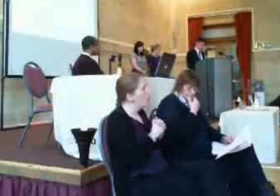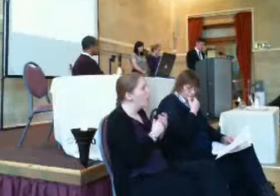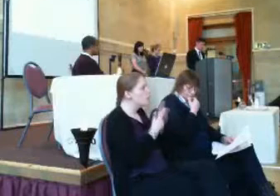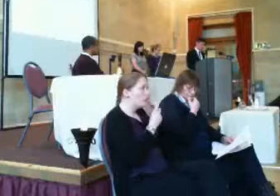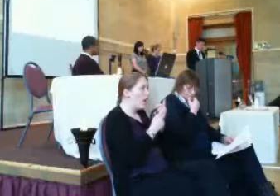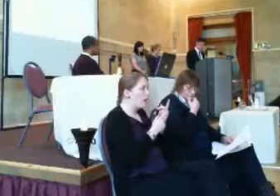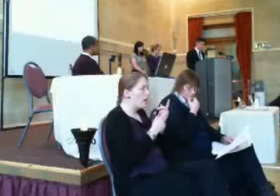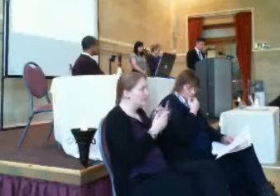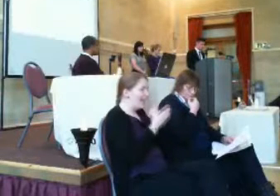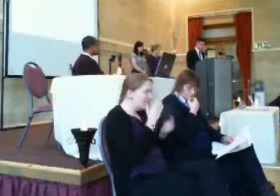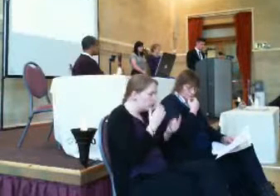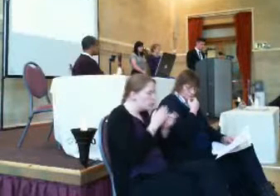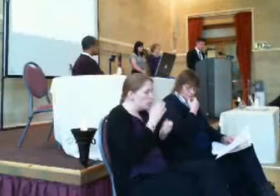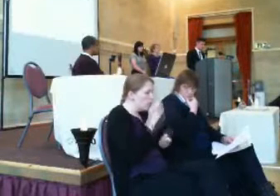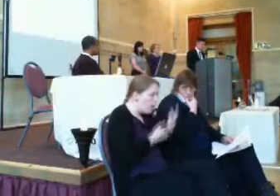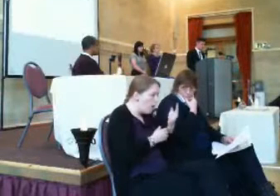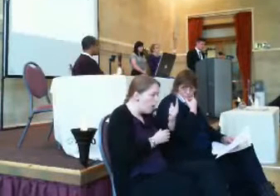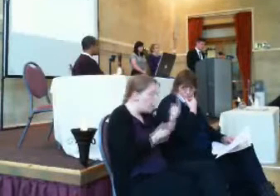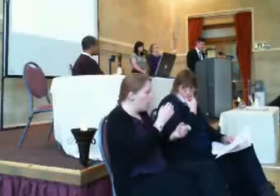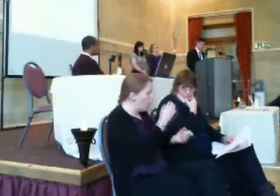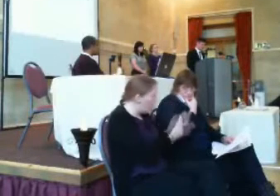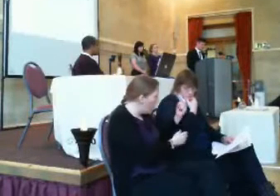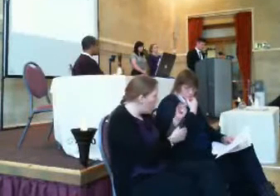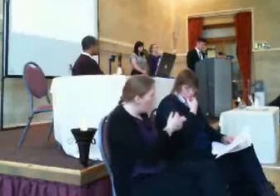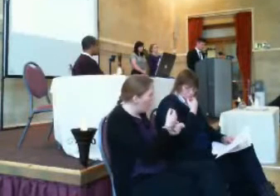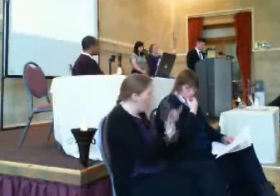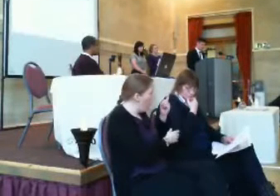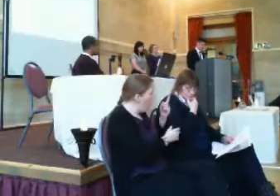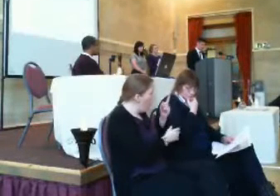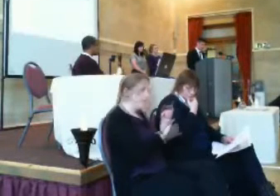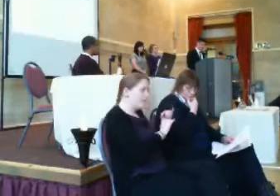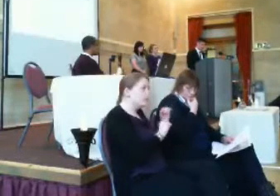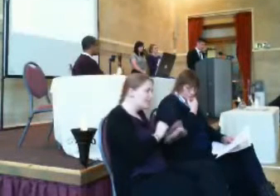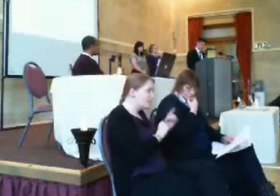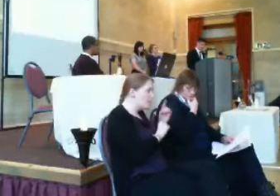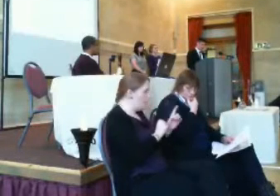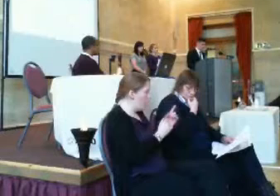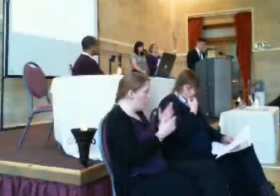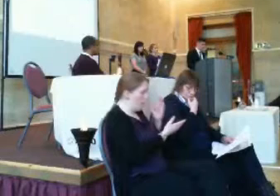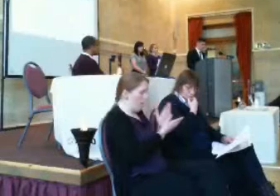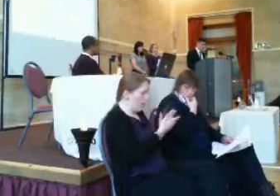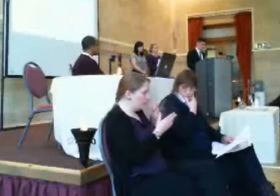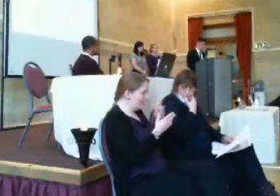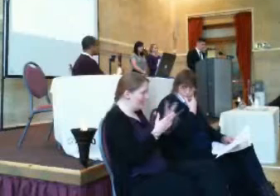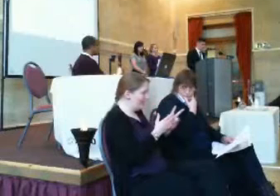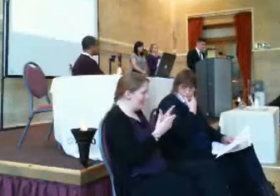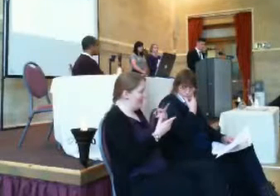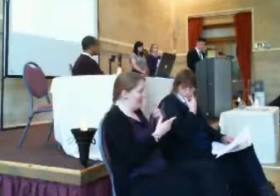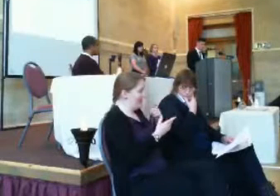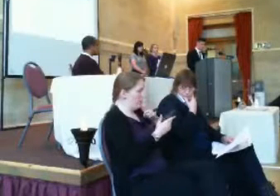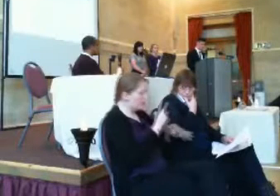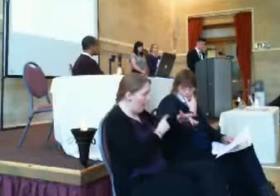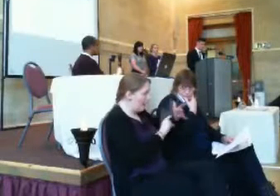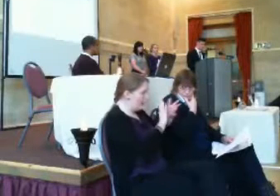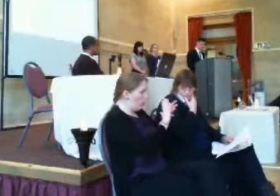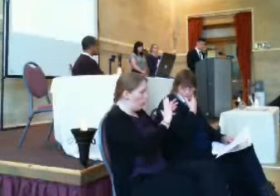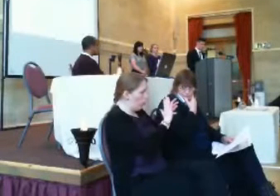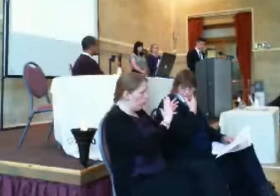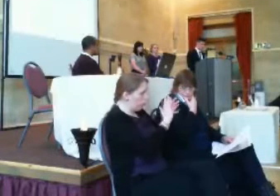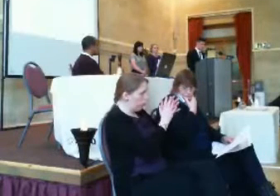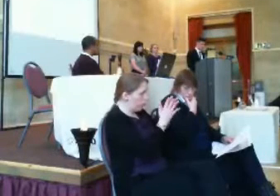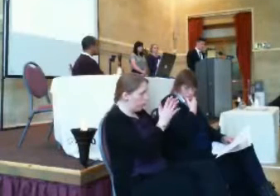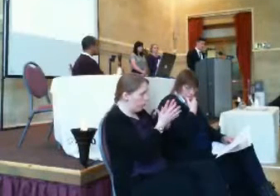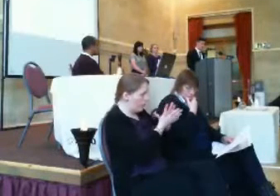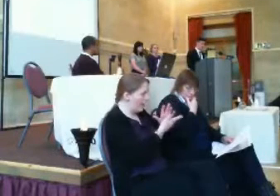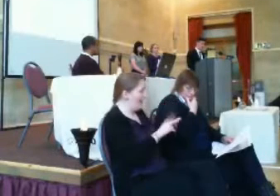much the individual acts of barbarism that take place in SS camps, but the gradual breakdown of civilization that happens when human beings